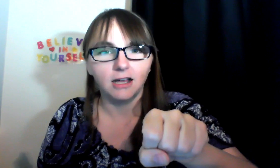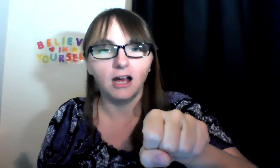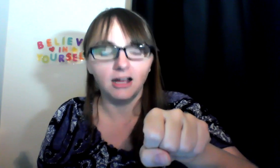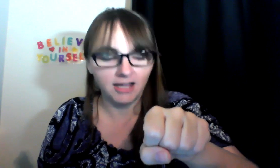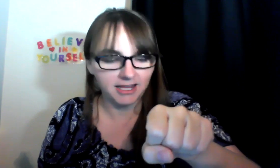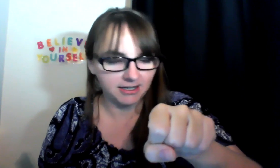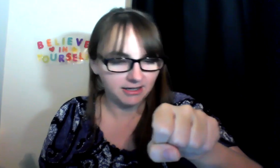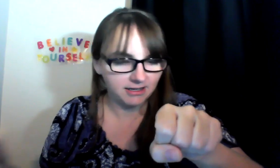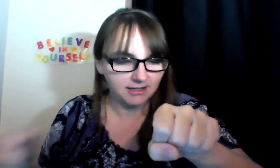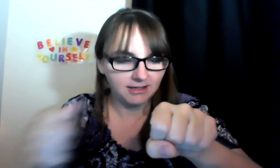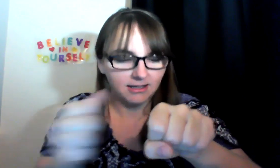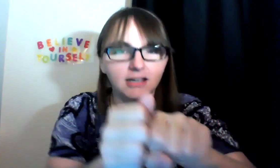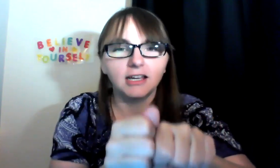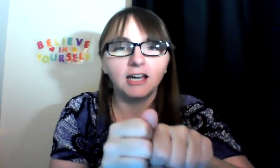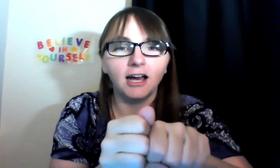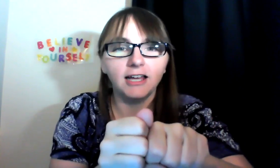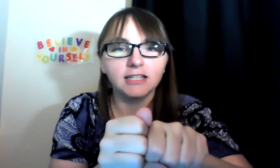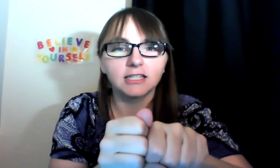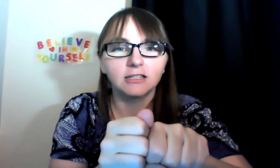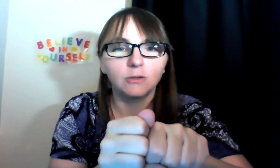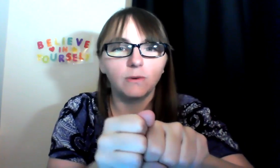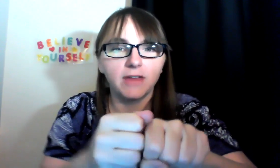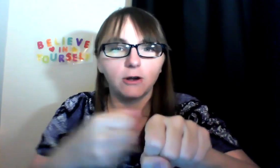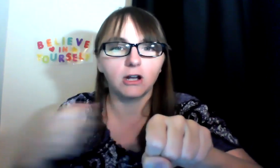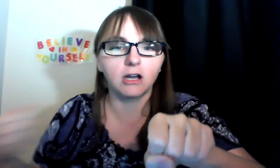Un. Cut without k.